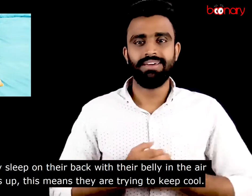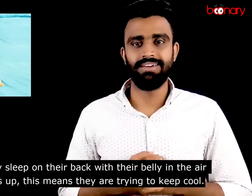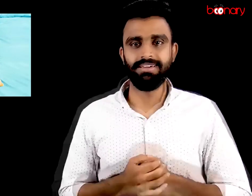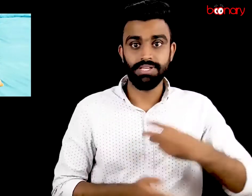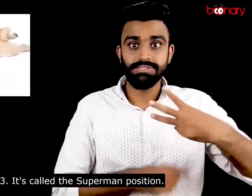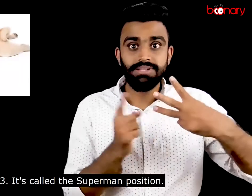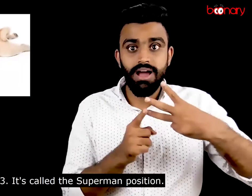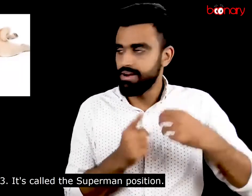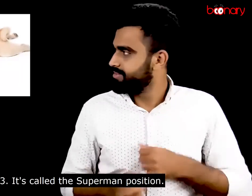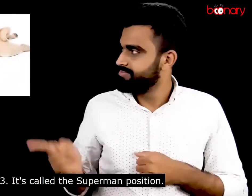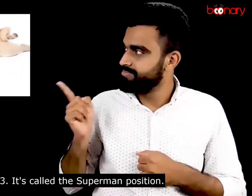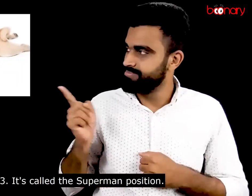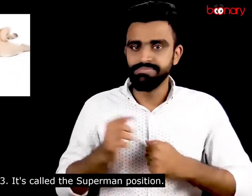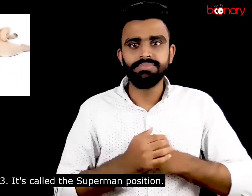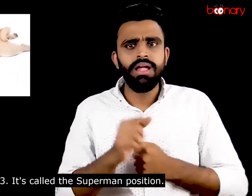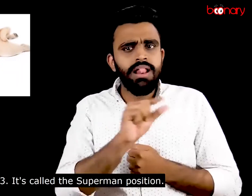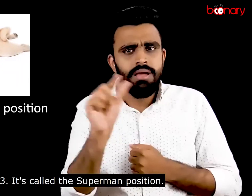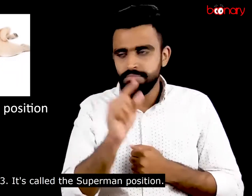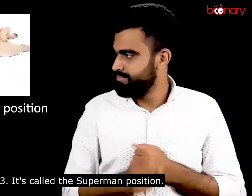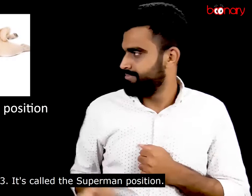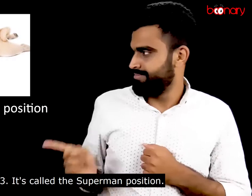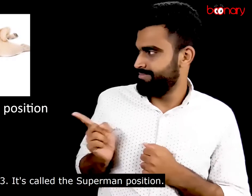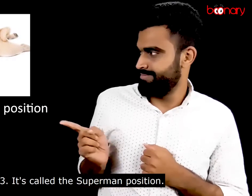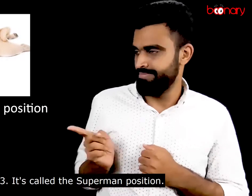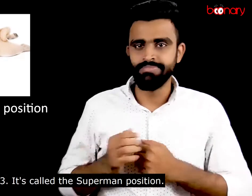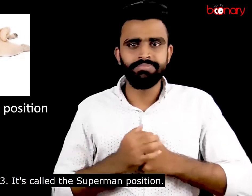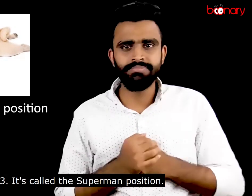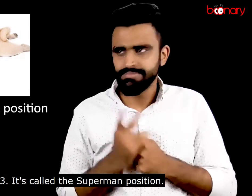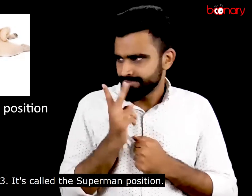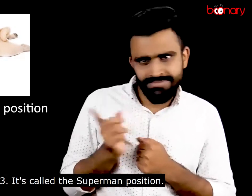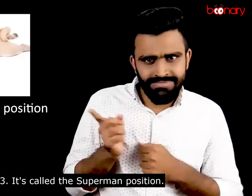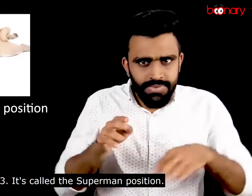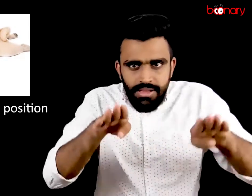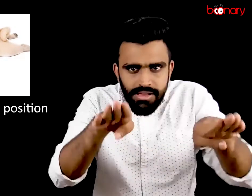cool. Number 3. It's called the Superman position.